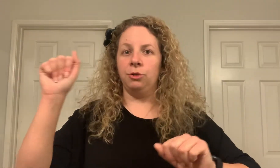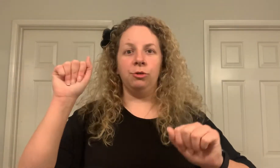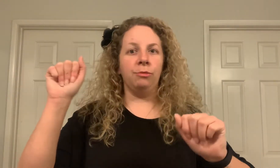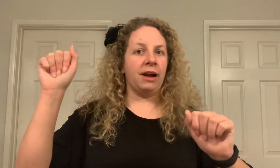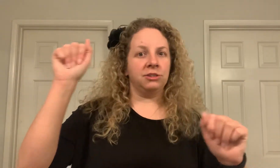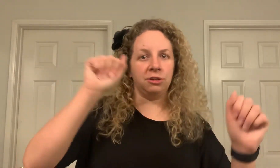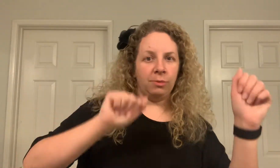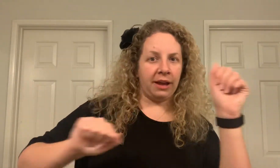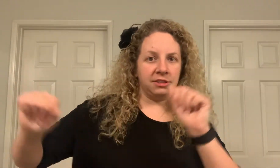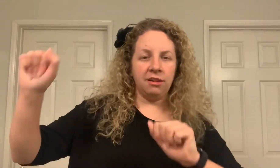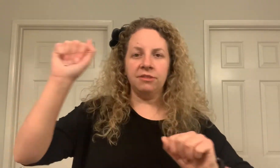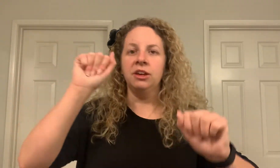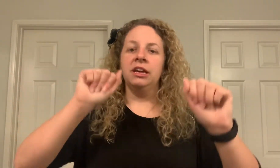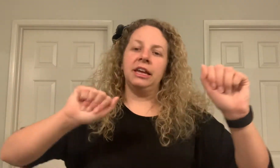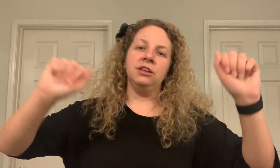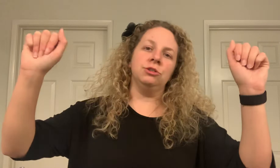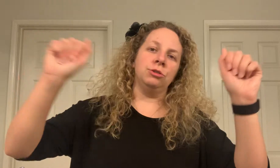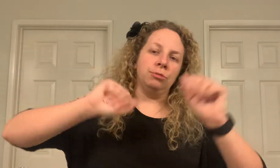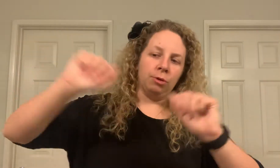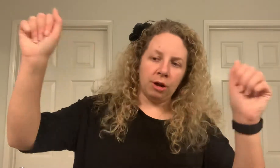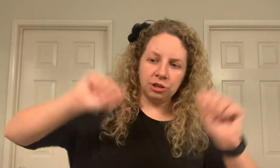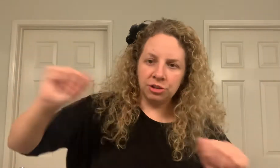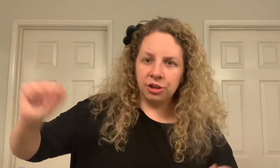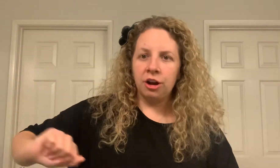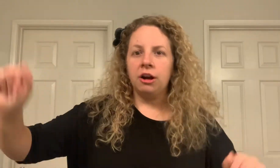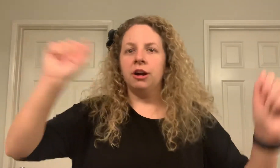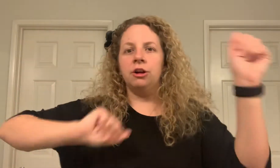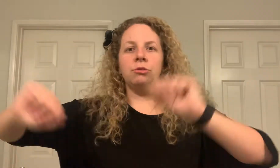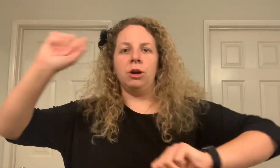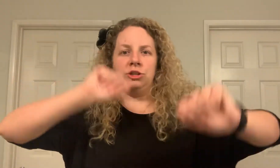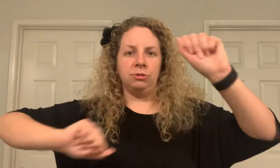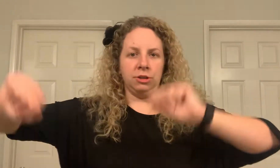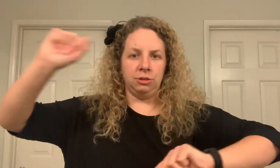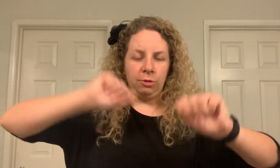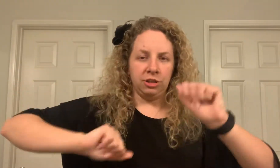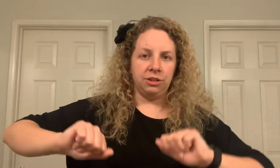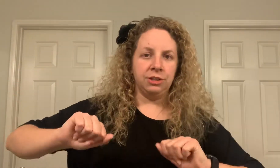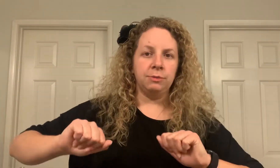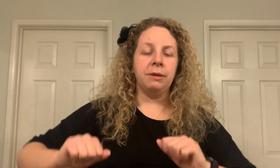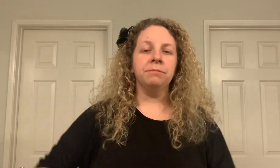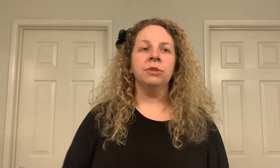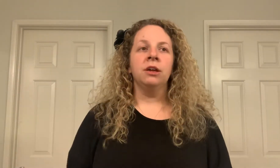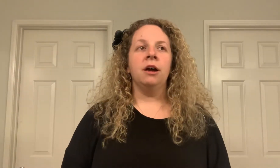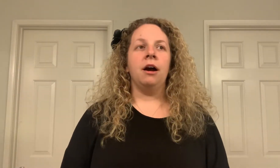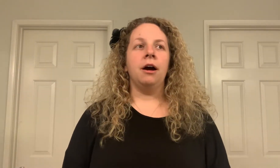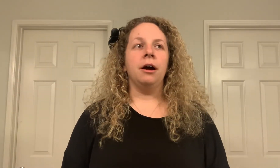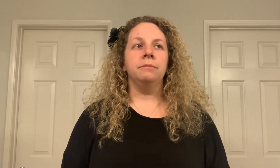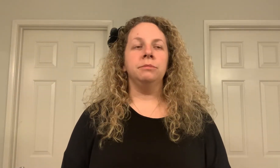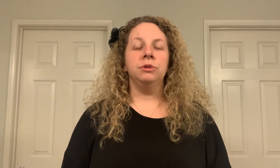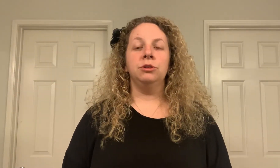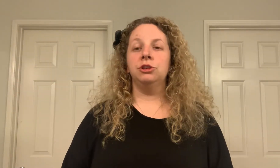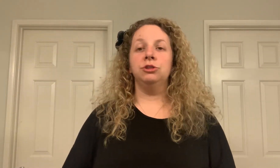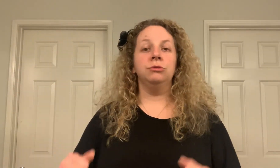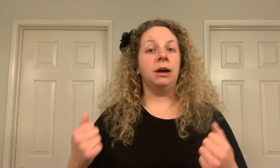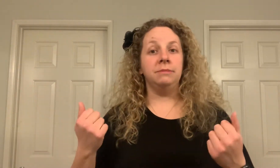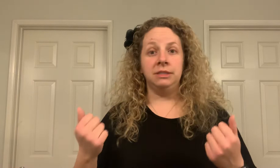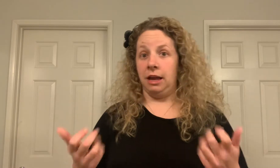whole wax on, wax off. Okay, so you were washing the car, washing this way. You could do, I'm